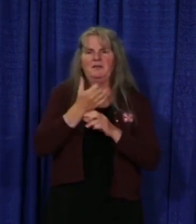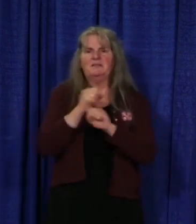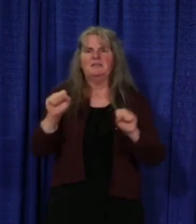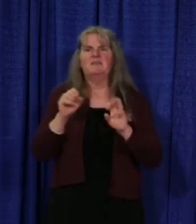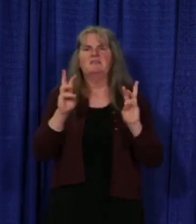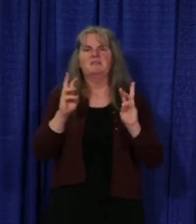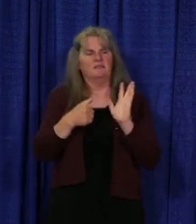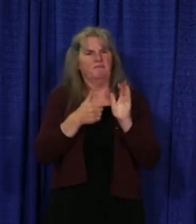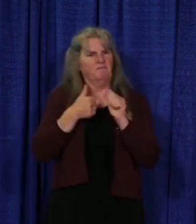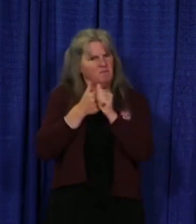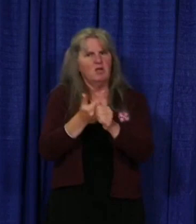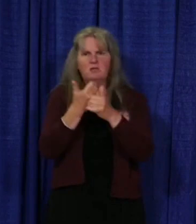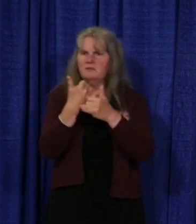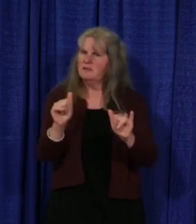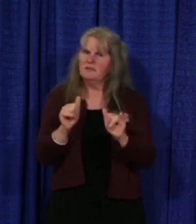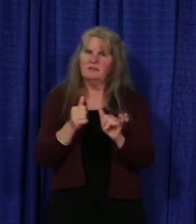6.